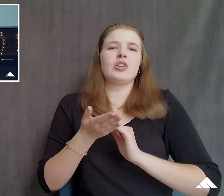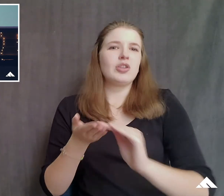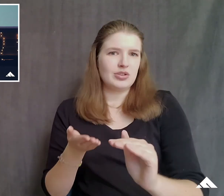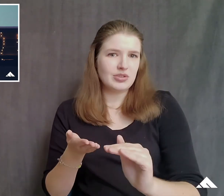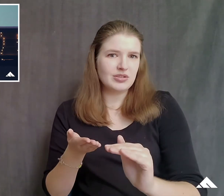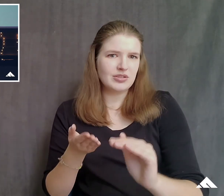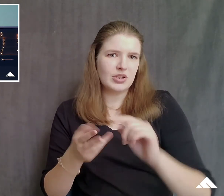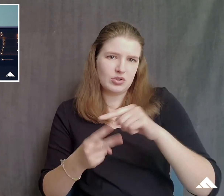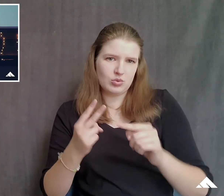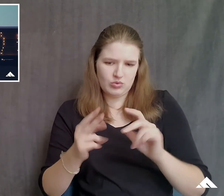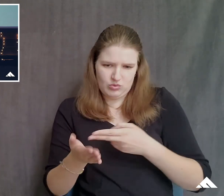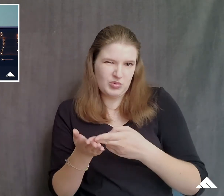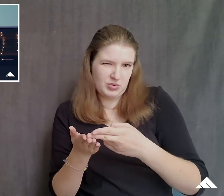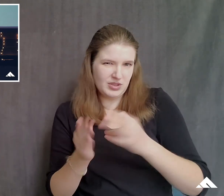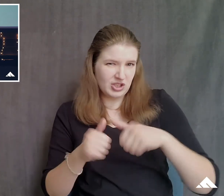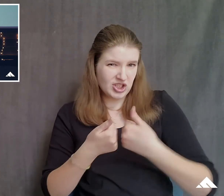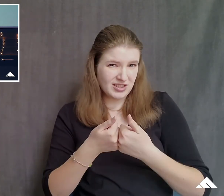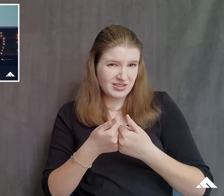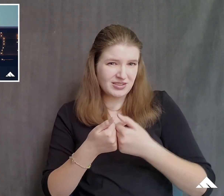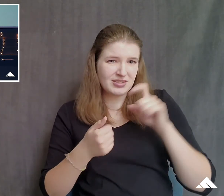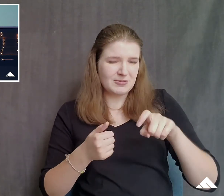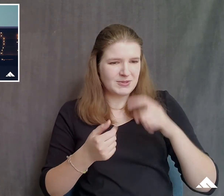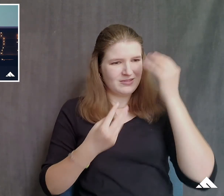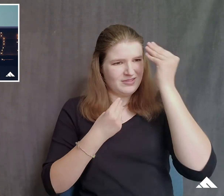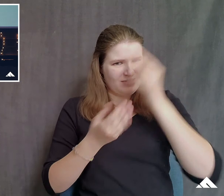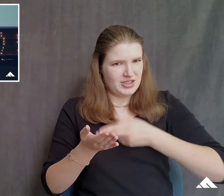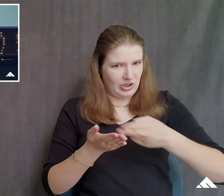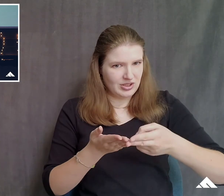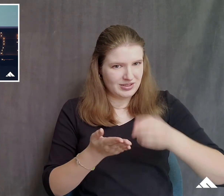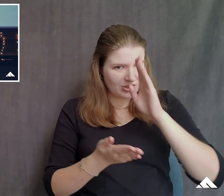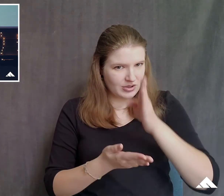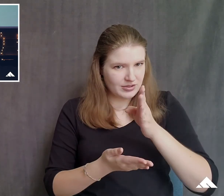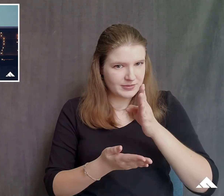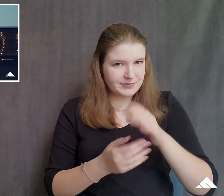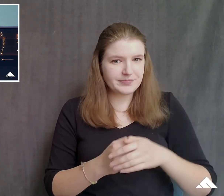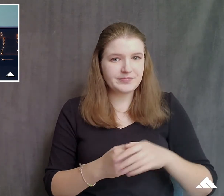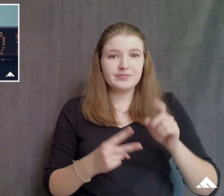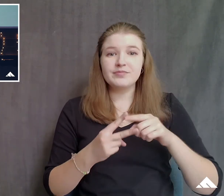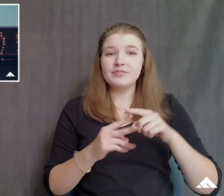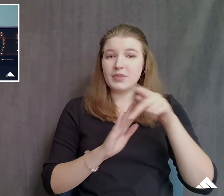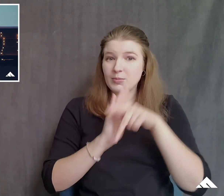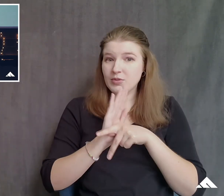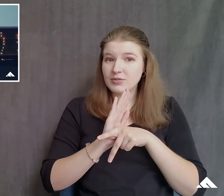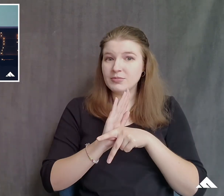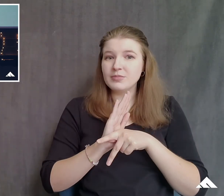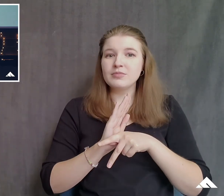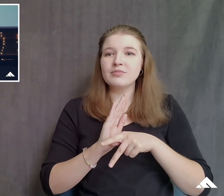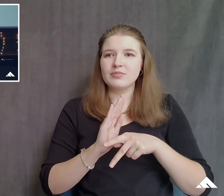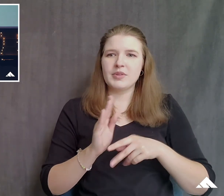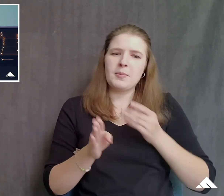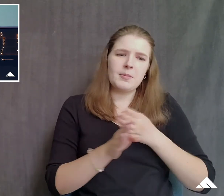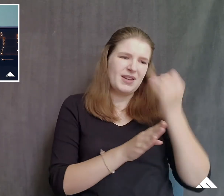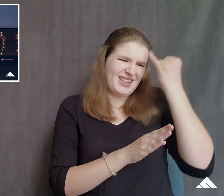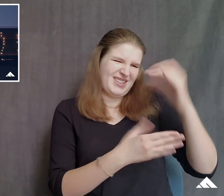Okay? We have to think honestly about this today. The first principle that Jesus shared is simple. It's the big idea of the parable, really. Here